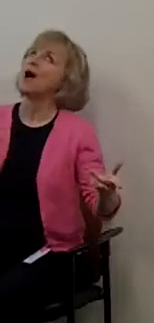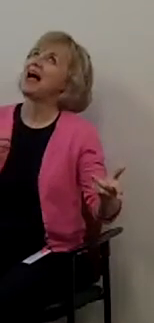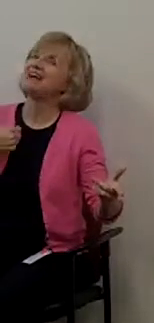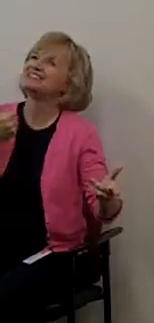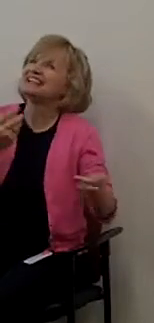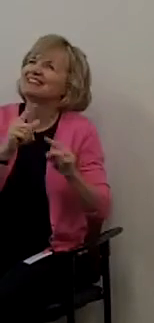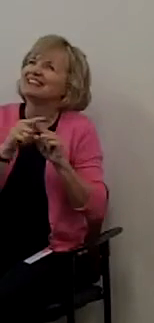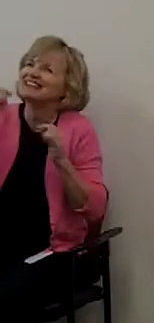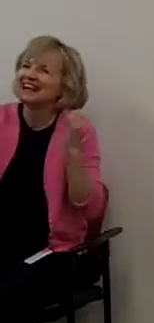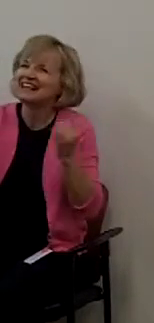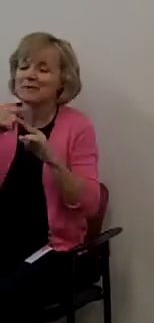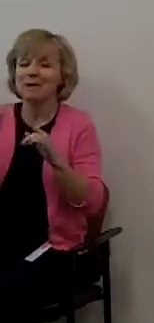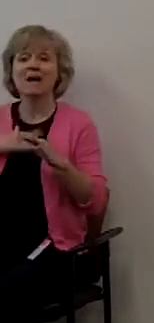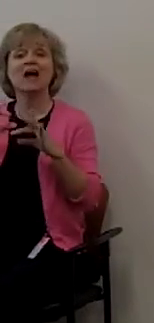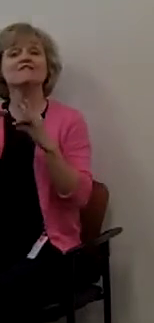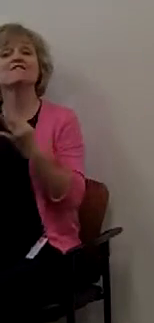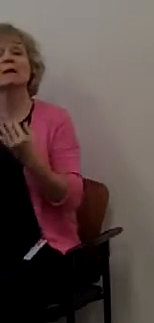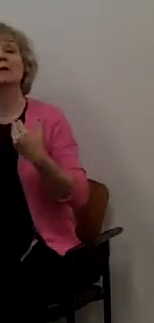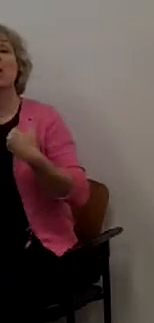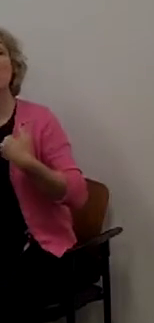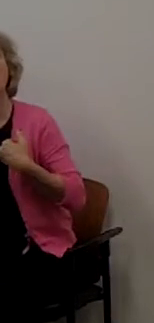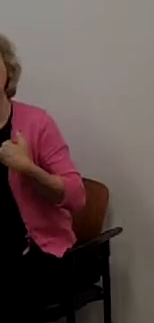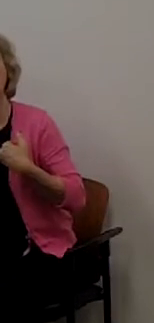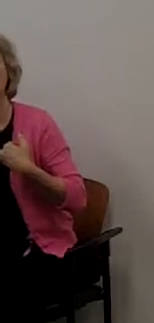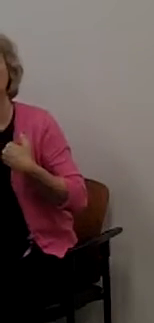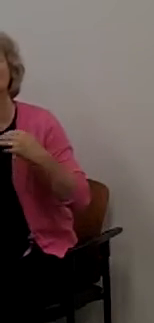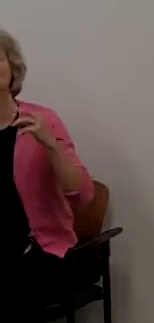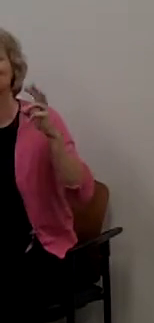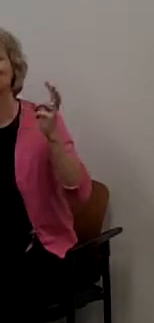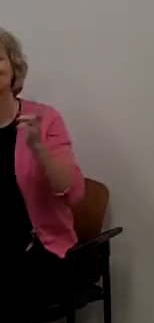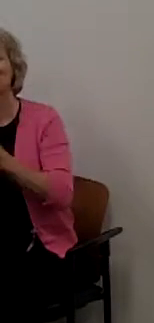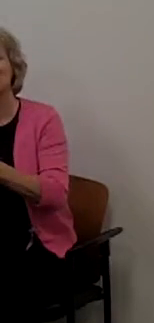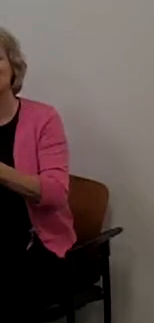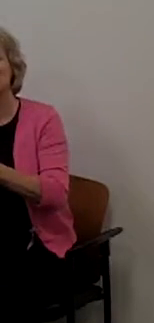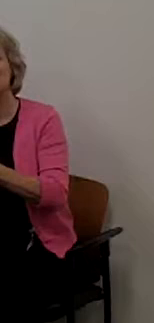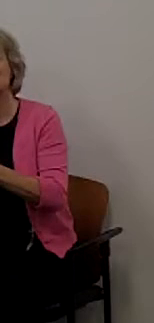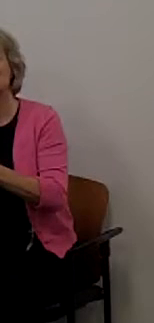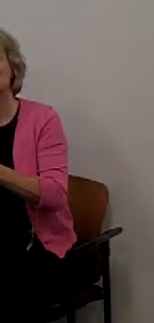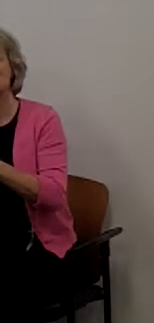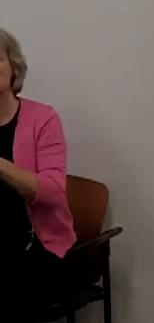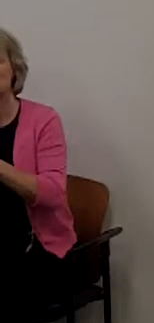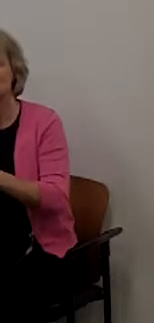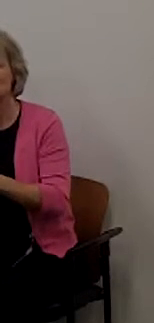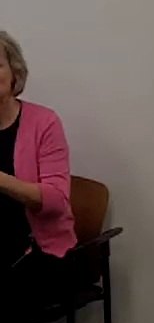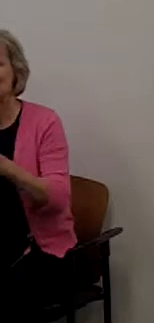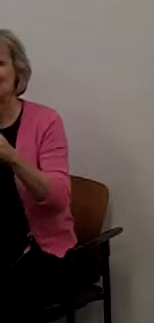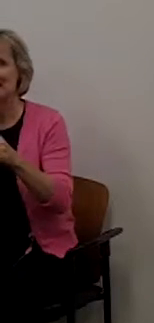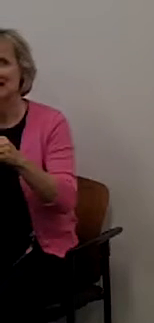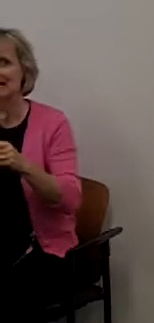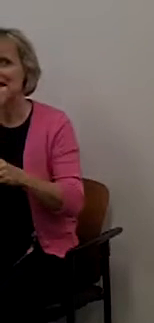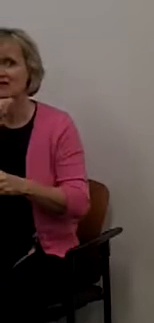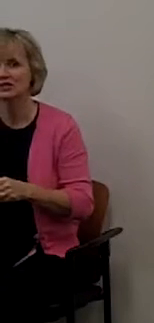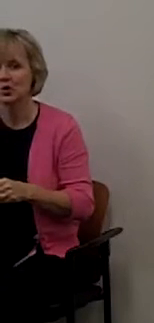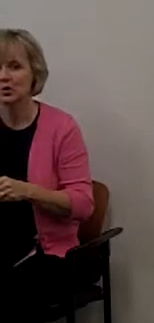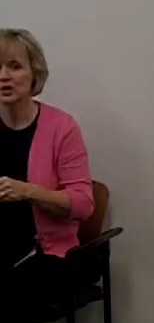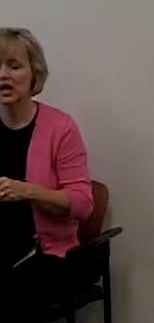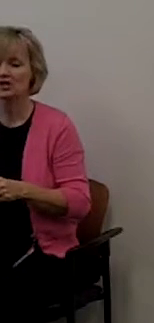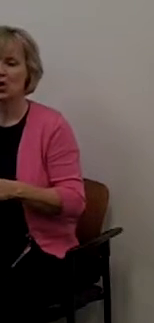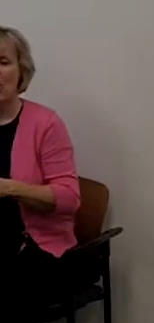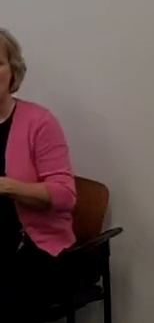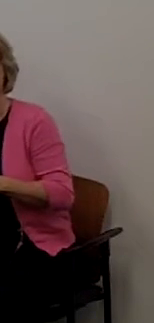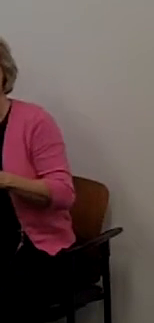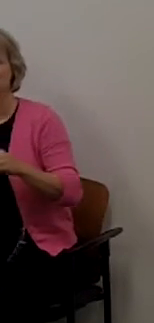ideas, but my family owns some dispensaries in Arizona, so I was thinking of either joining the family business